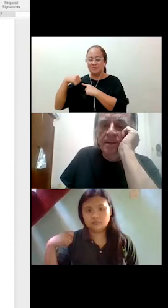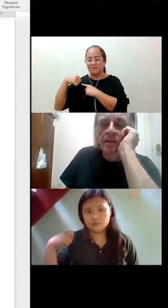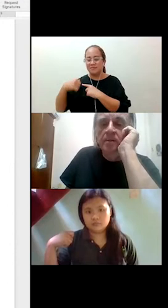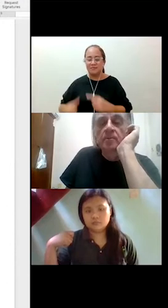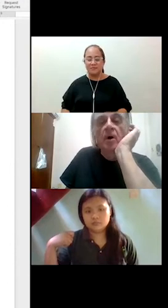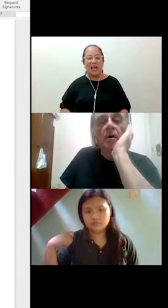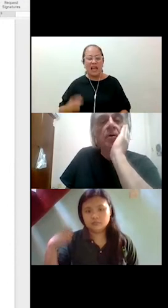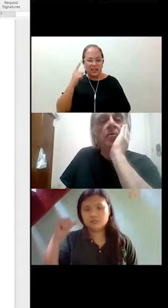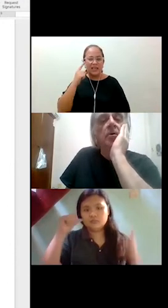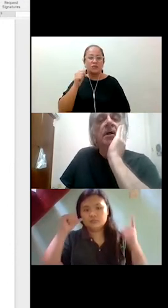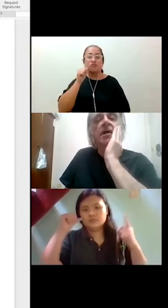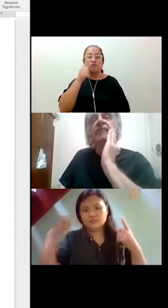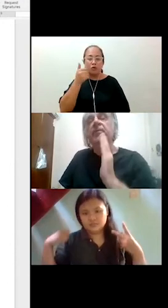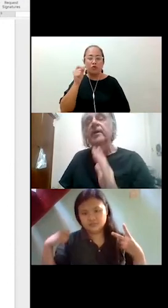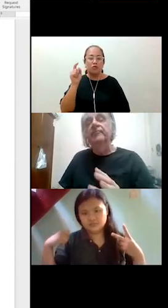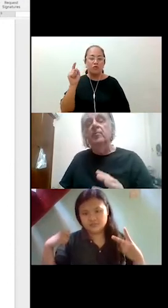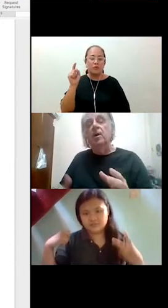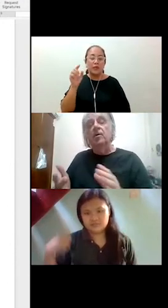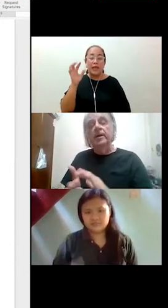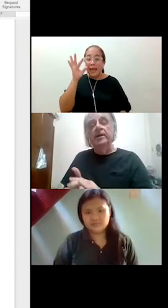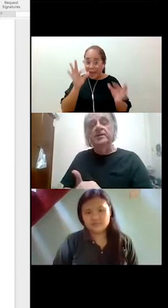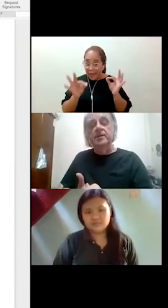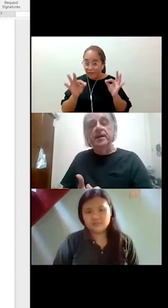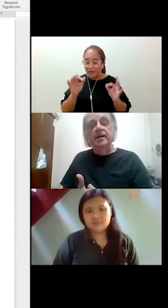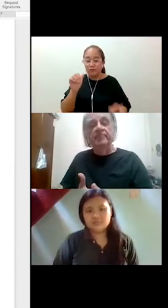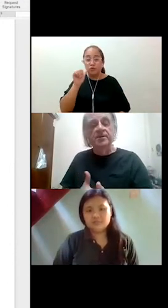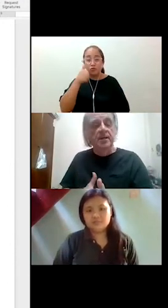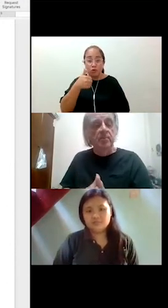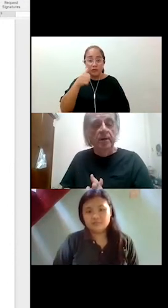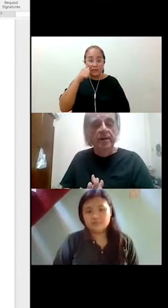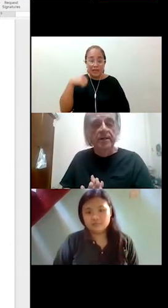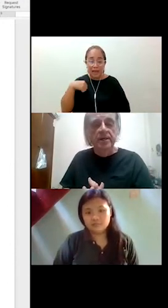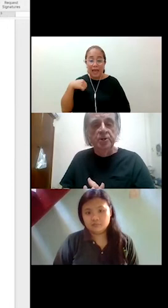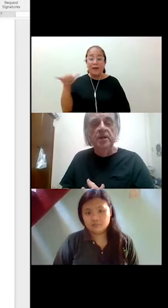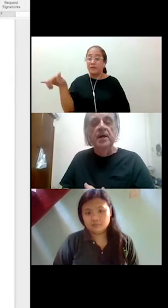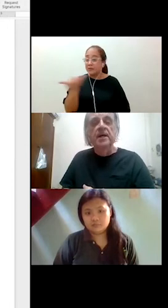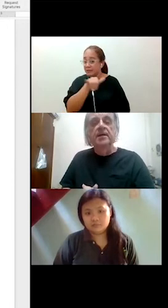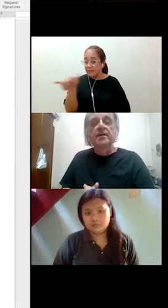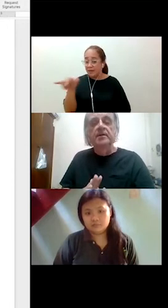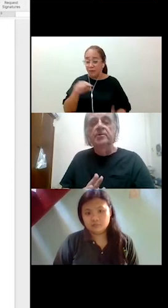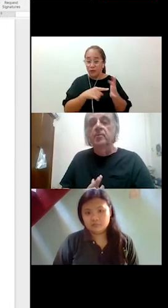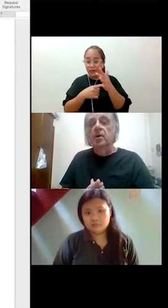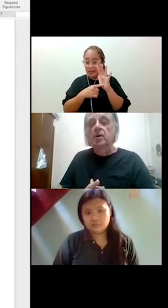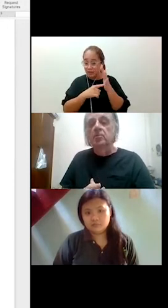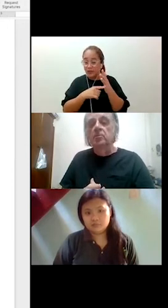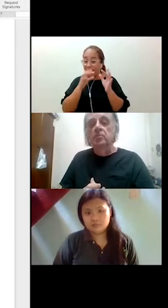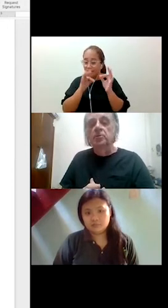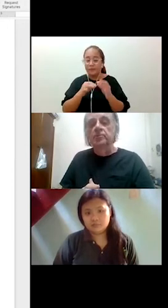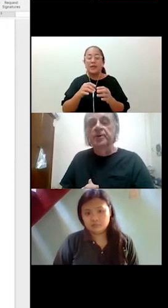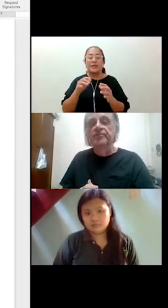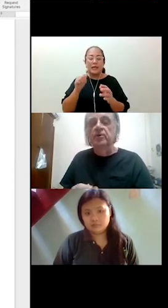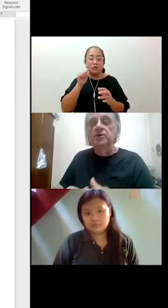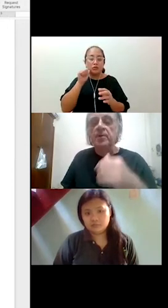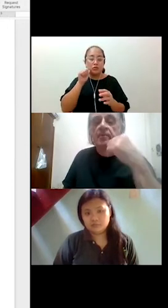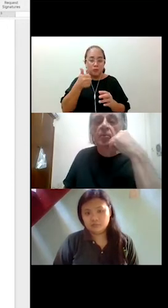So I think tomorrow, if tomorrow and yesterday have the same orientation, then tomorrow